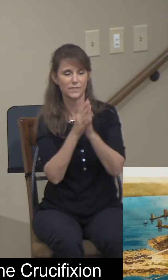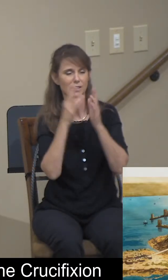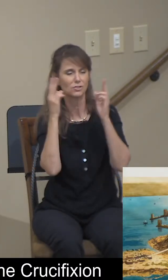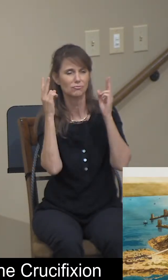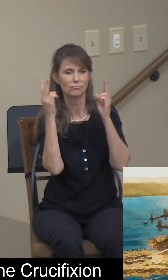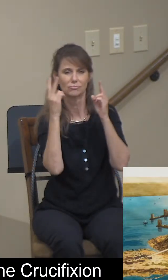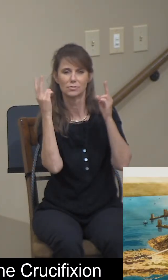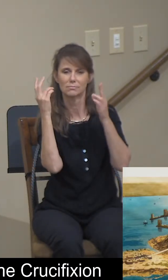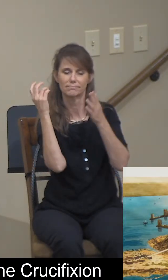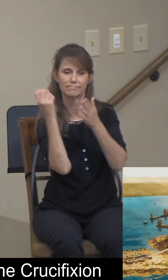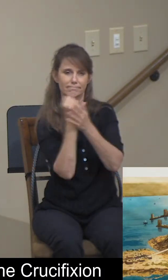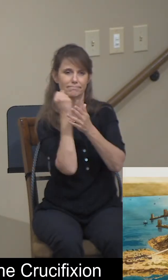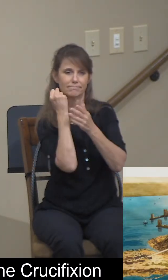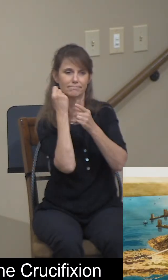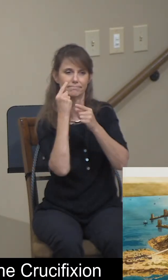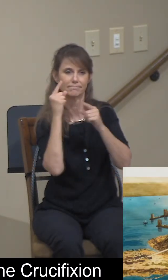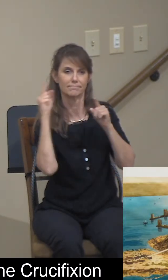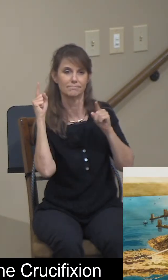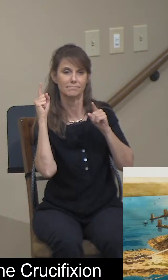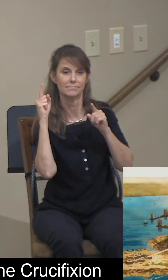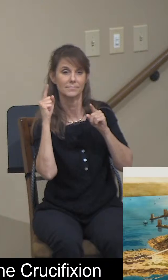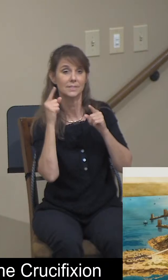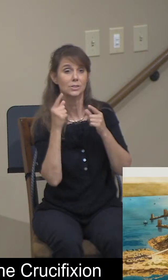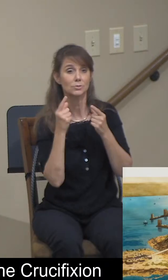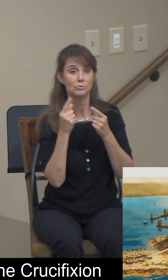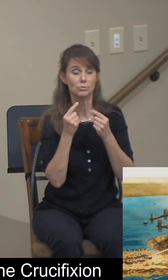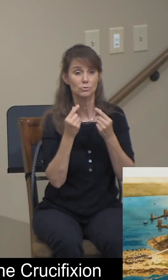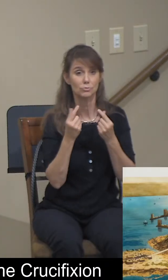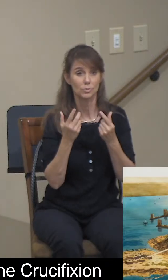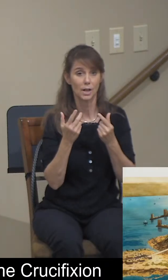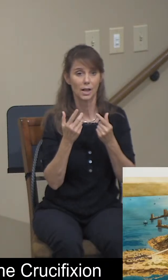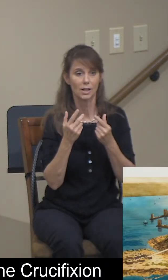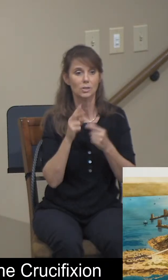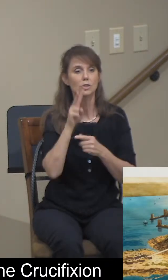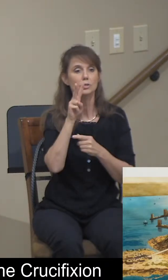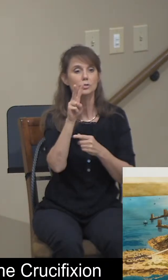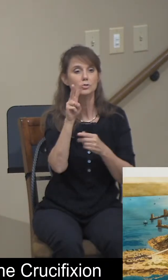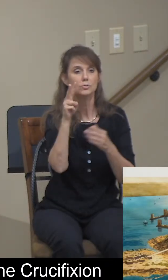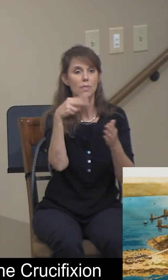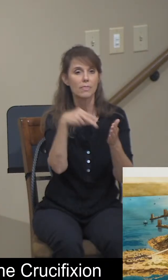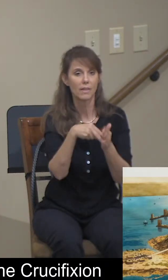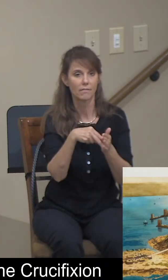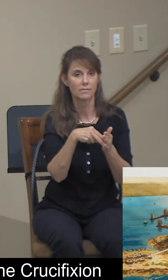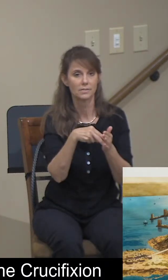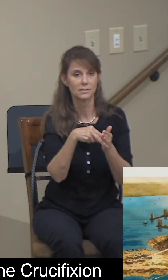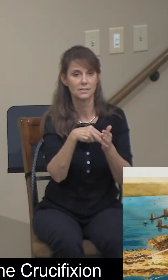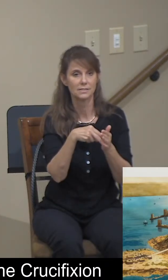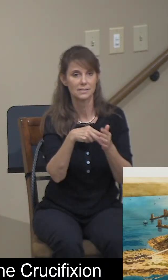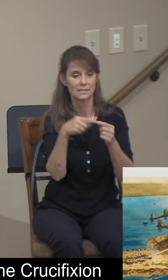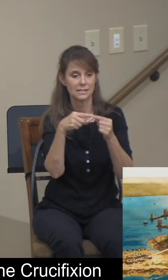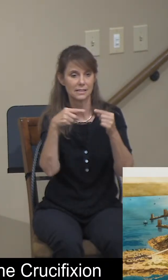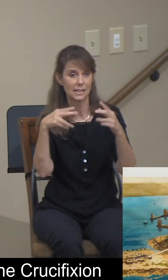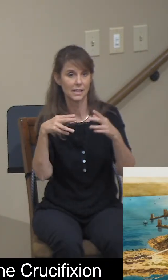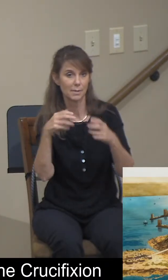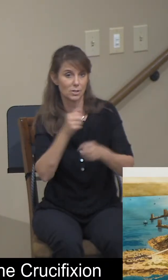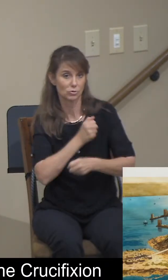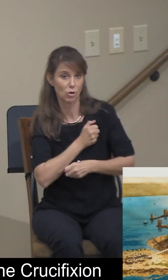city, he took 2,000 enemy soldiers to the beaches of Tyre. Rather than